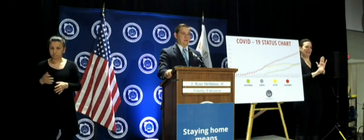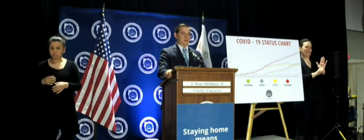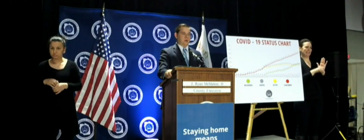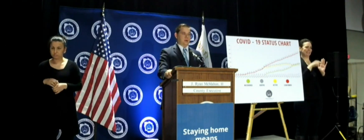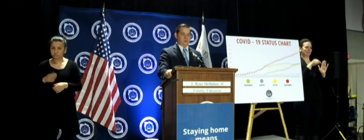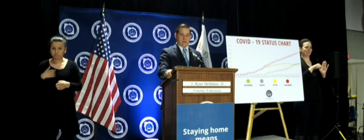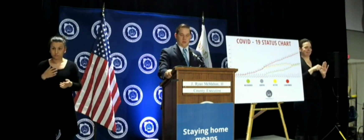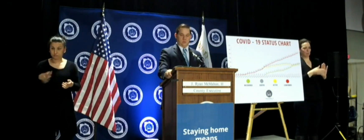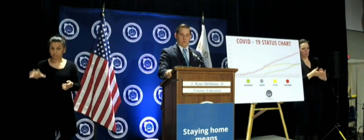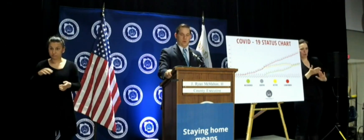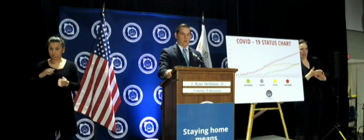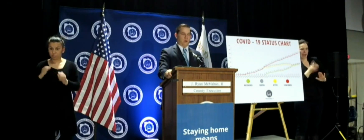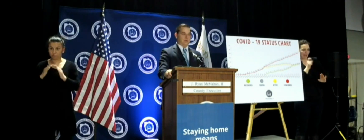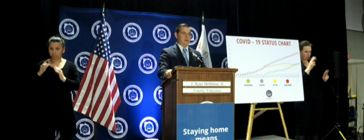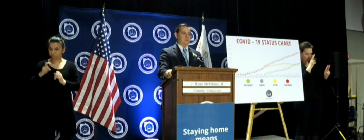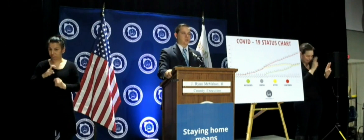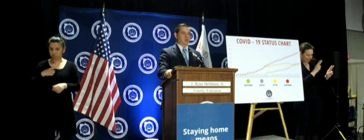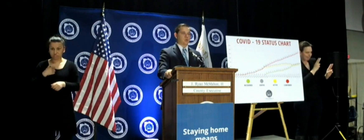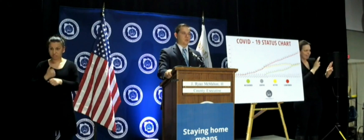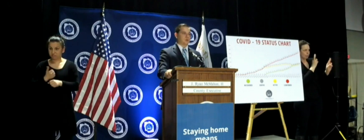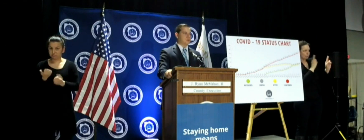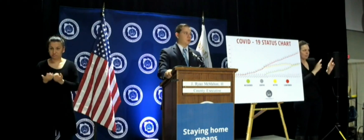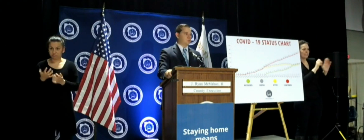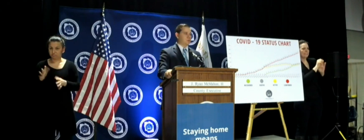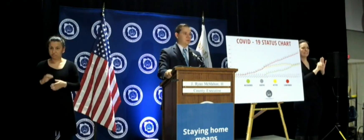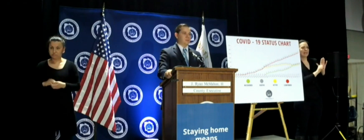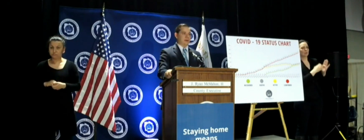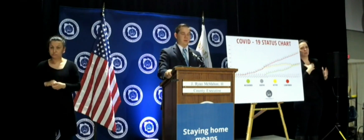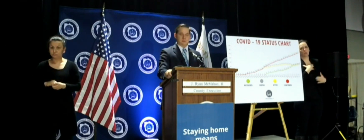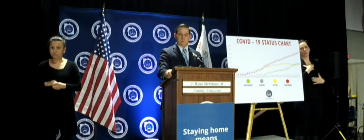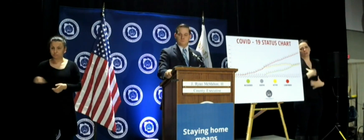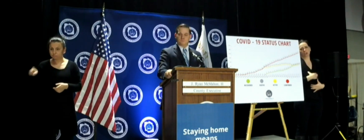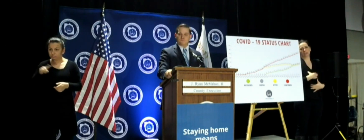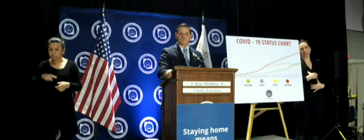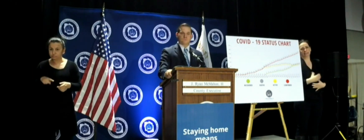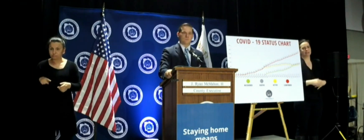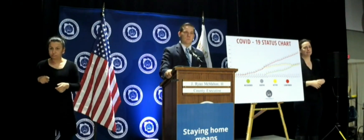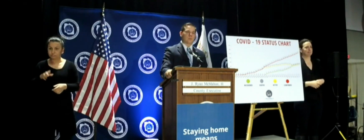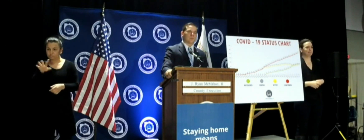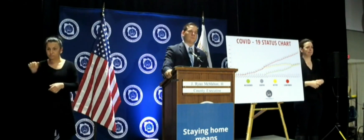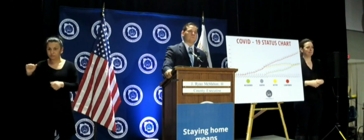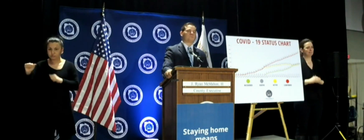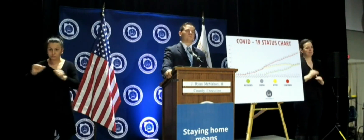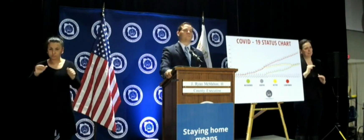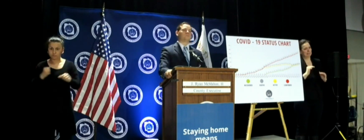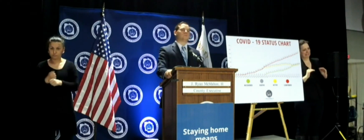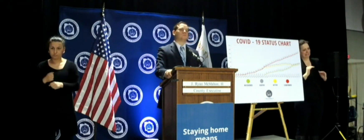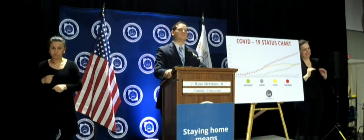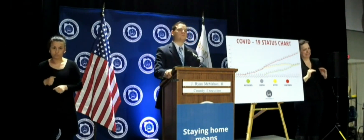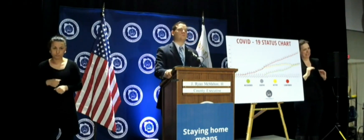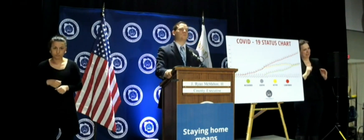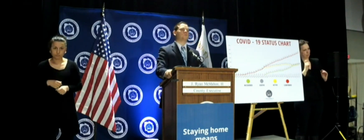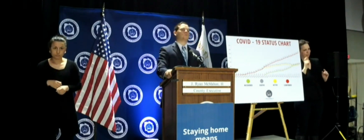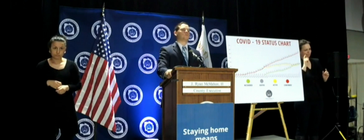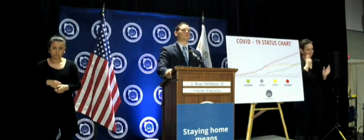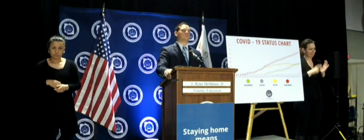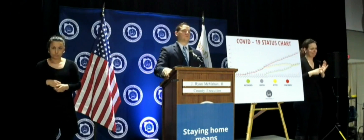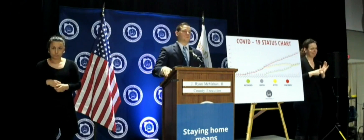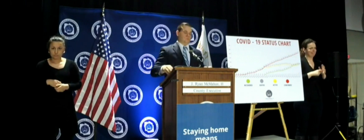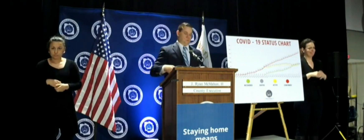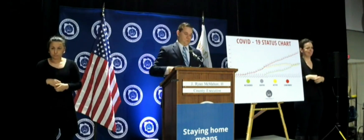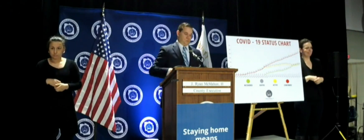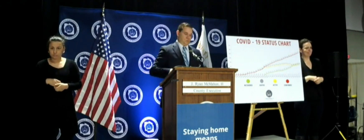it, but we don't want to step on toes either. So it's a balance. Logistically, do nursing homes do their own testing